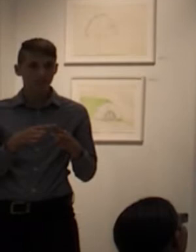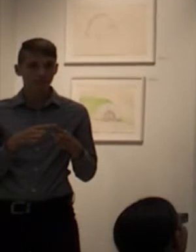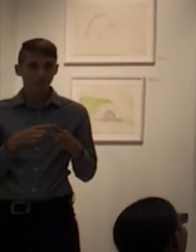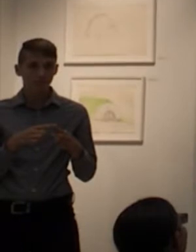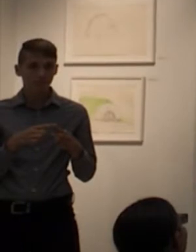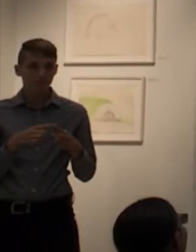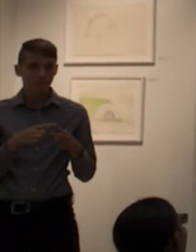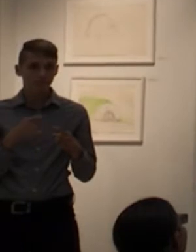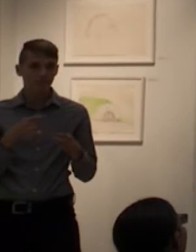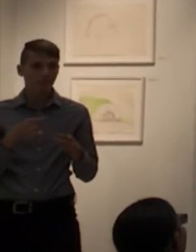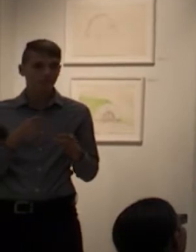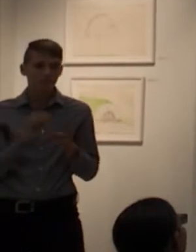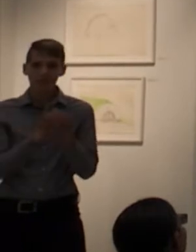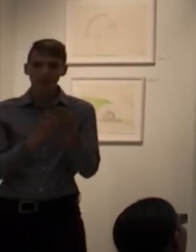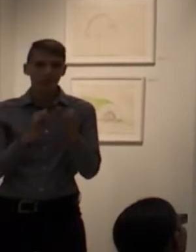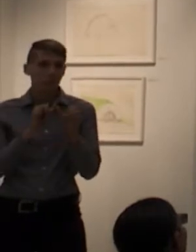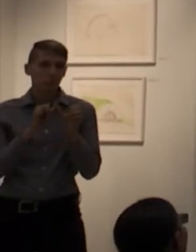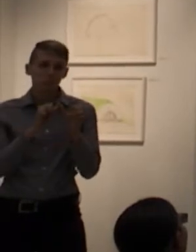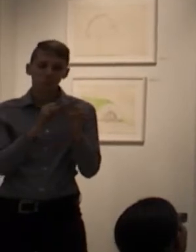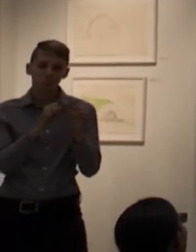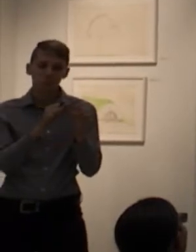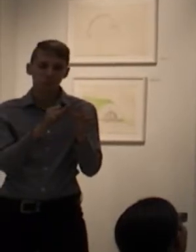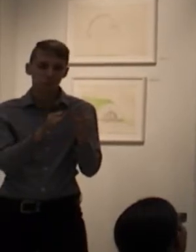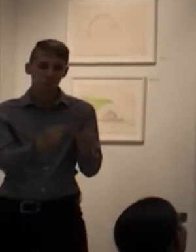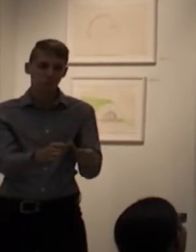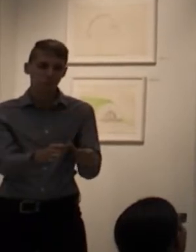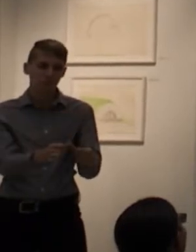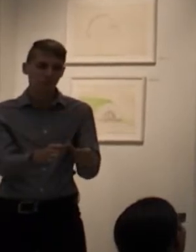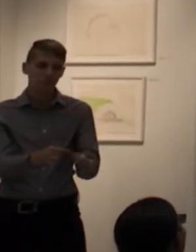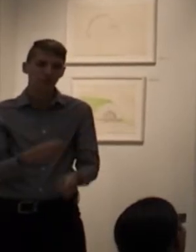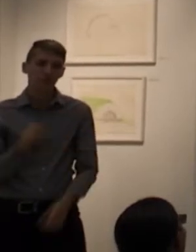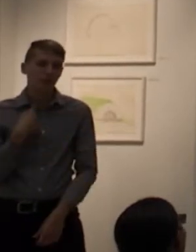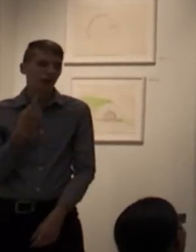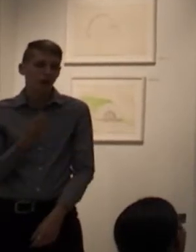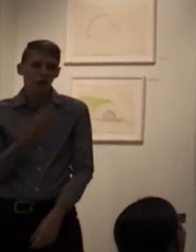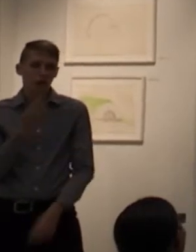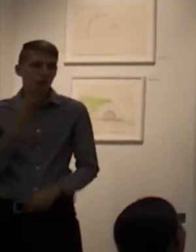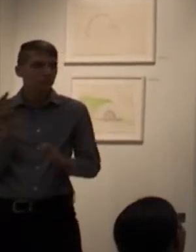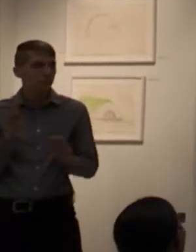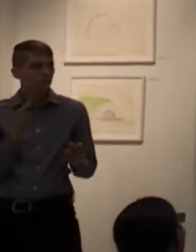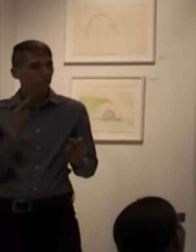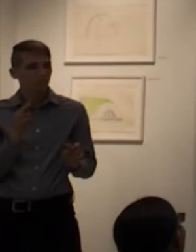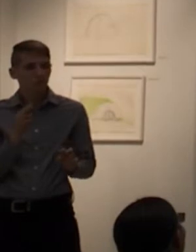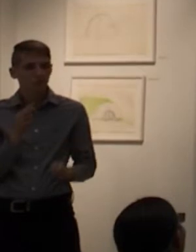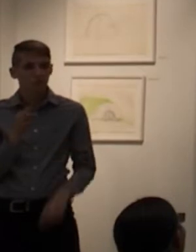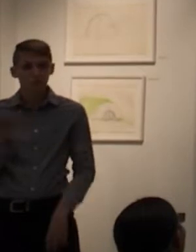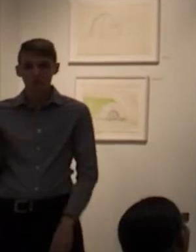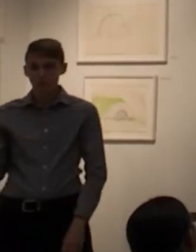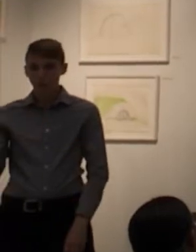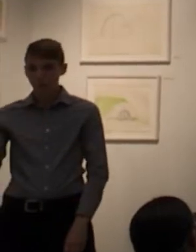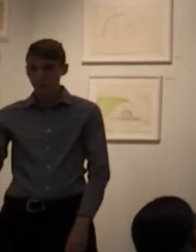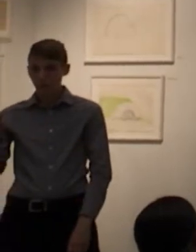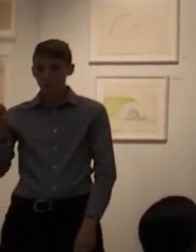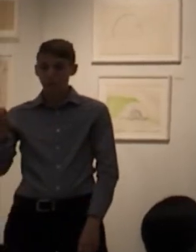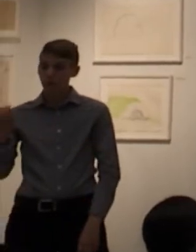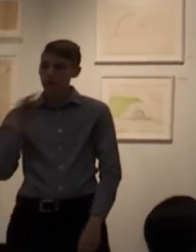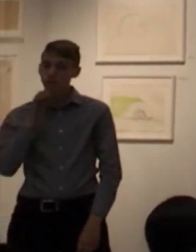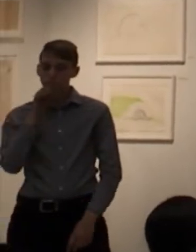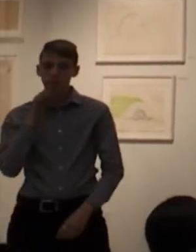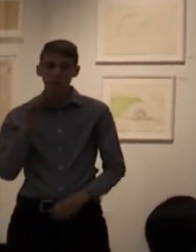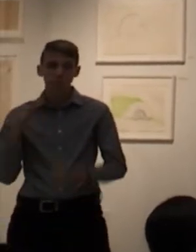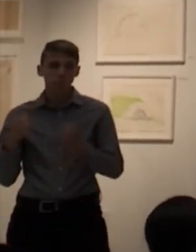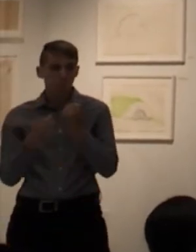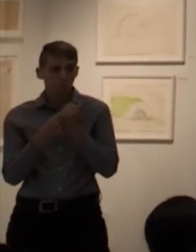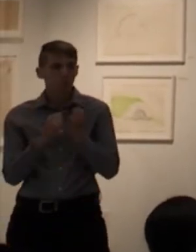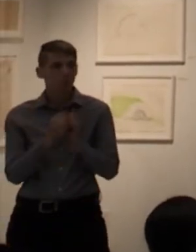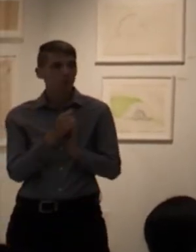timeless design. This is something that I've always looked at, and this is also where Massimo came from. There's lots of ways